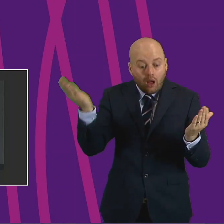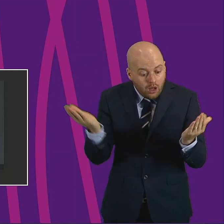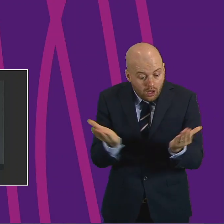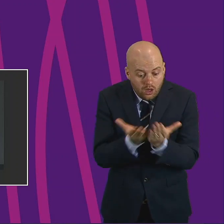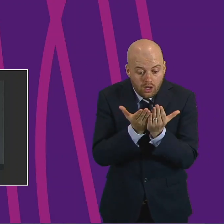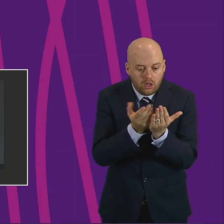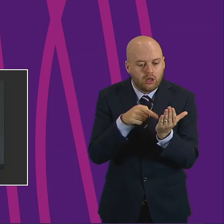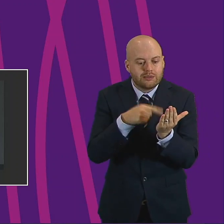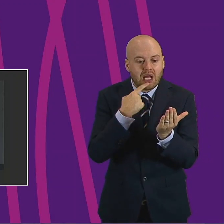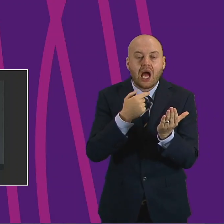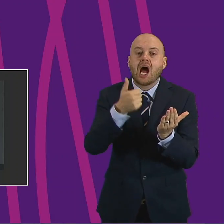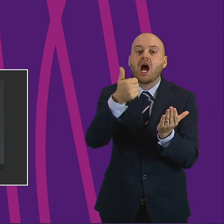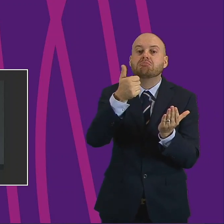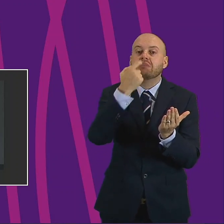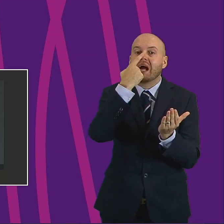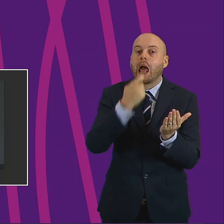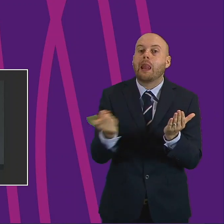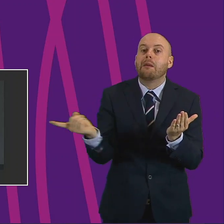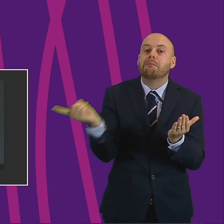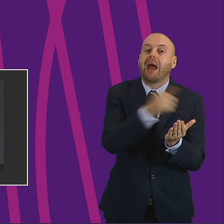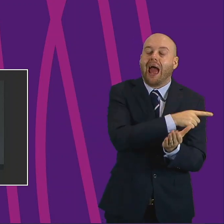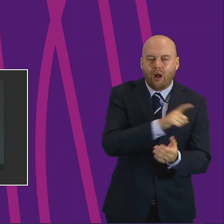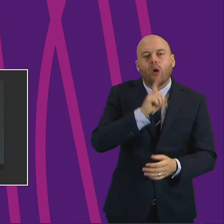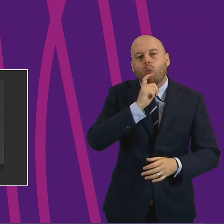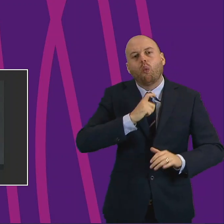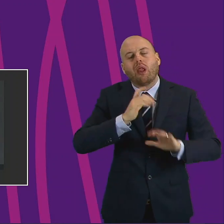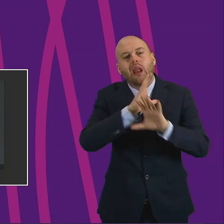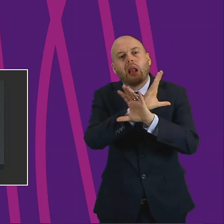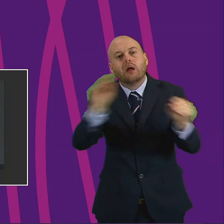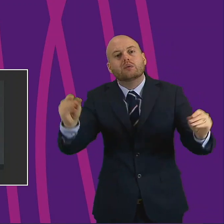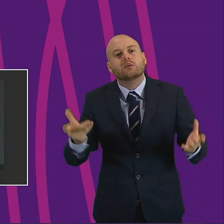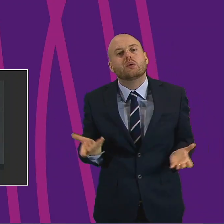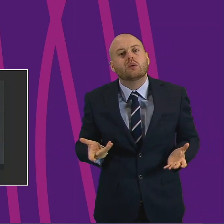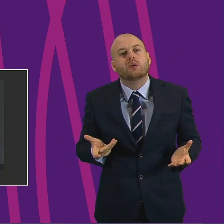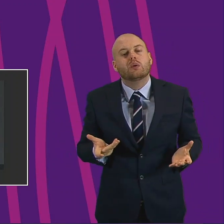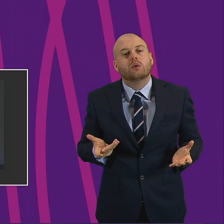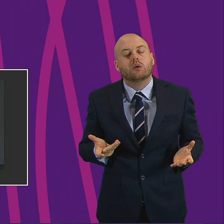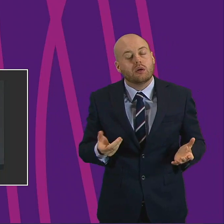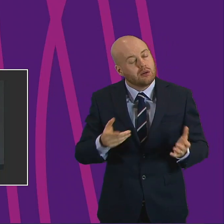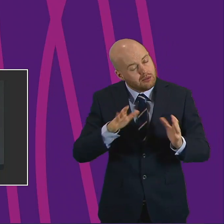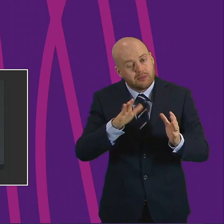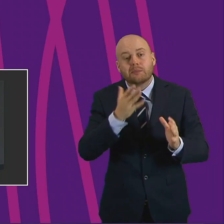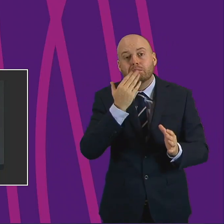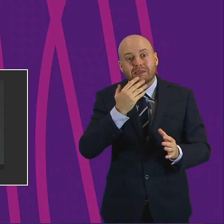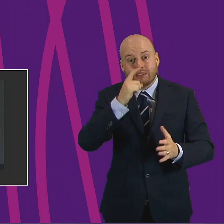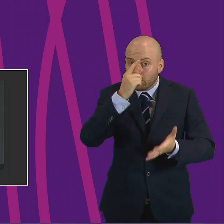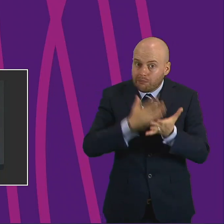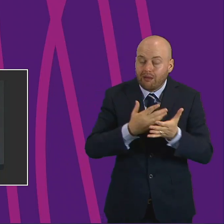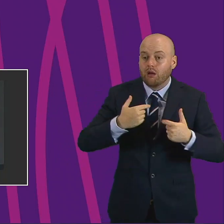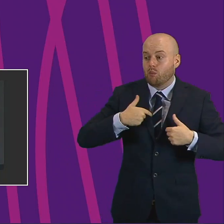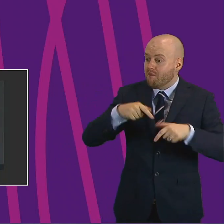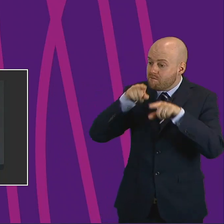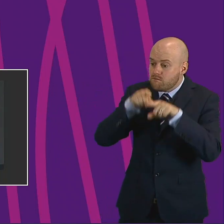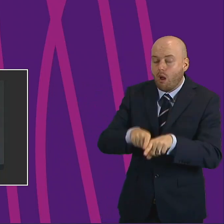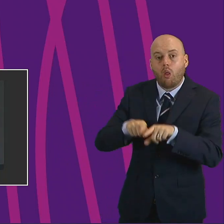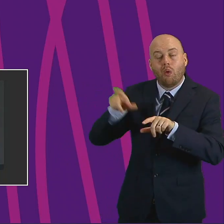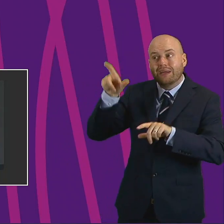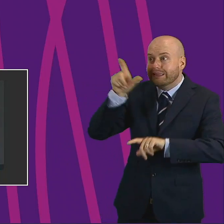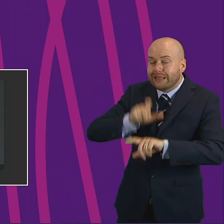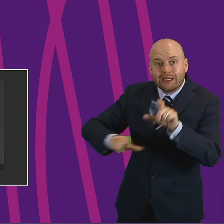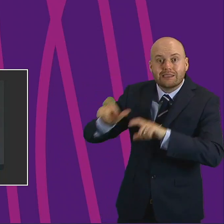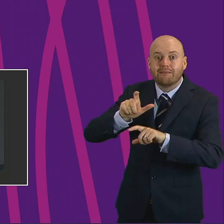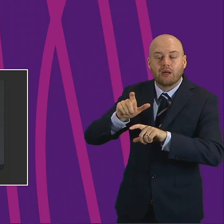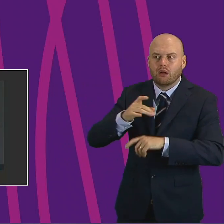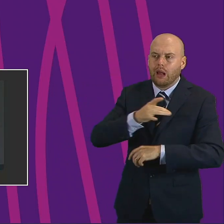importance of us listening to and following carefully the scientific and clinical advice that is available to us, because the safety